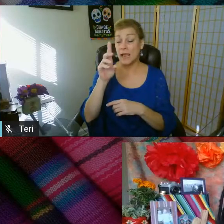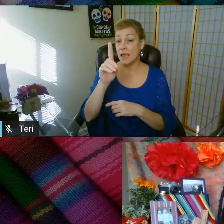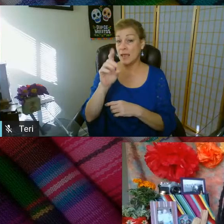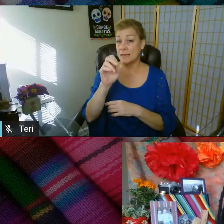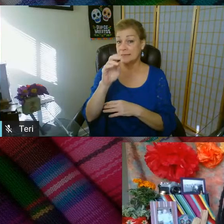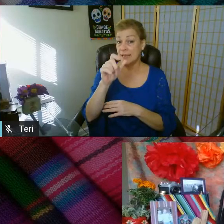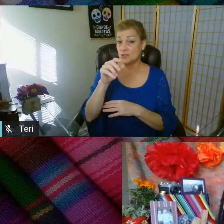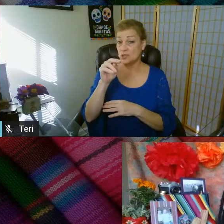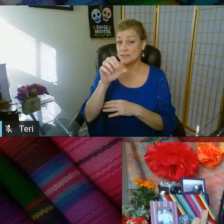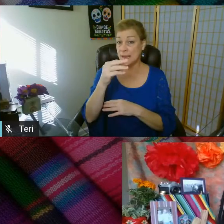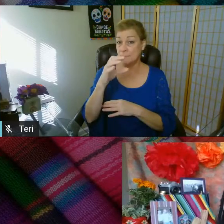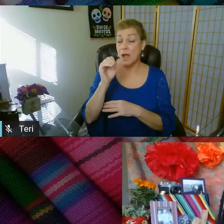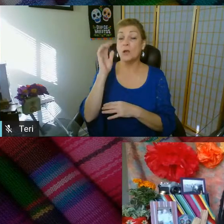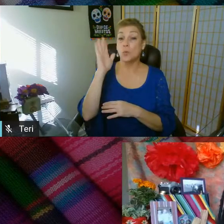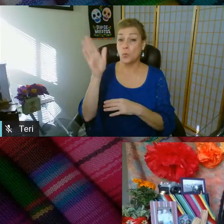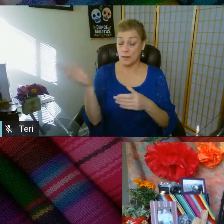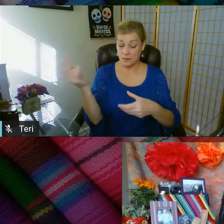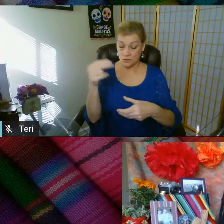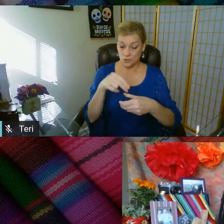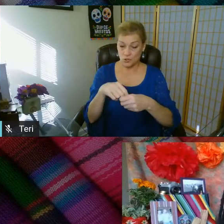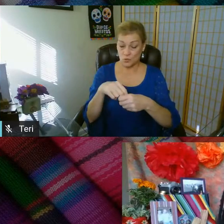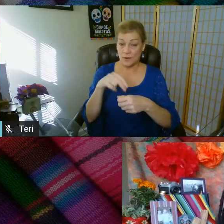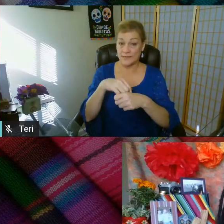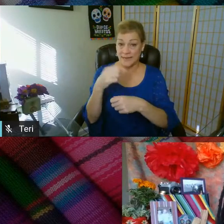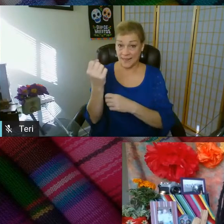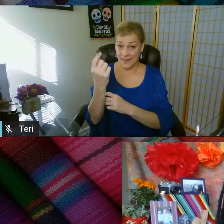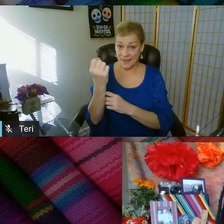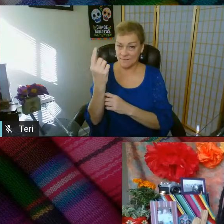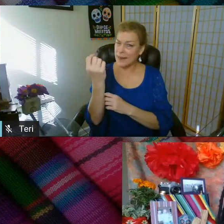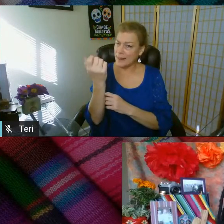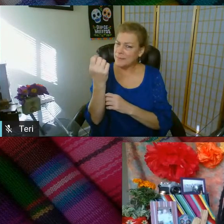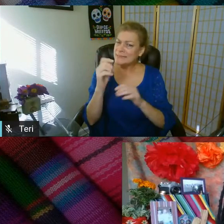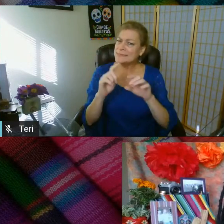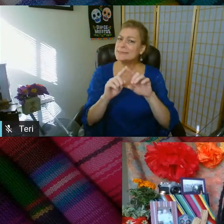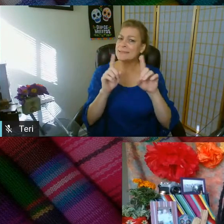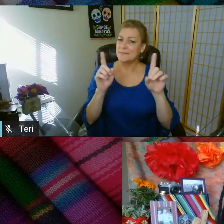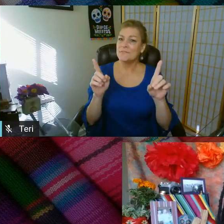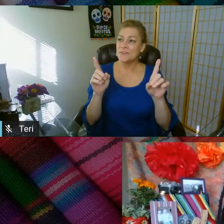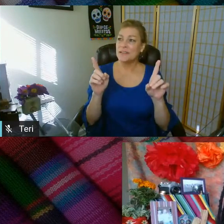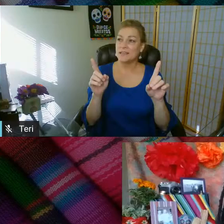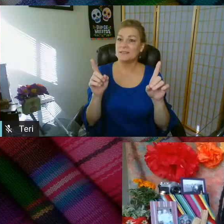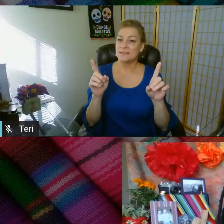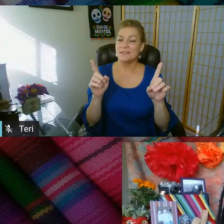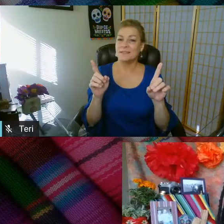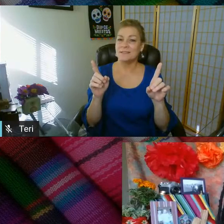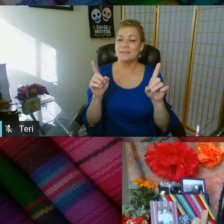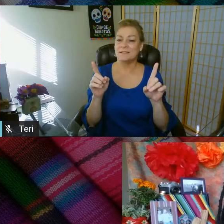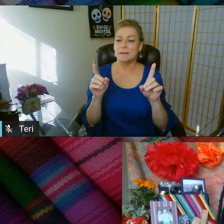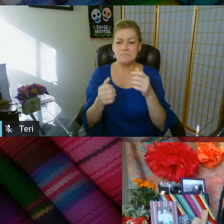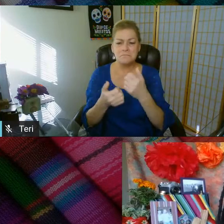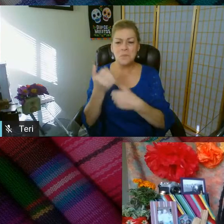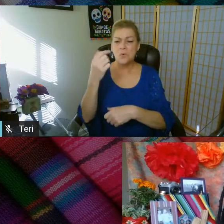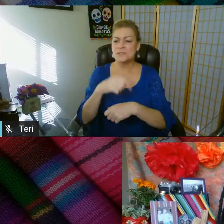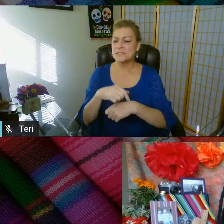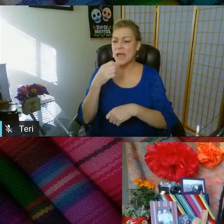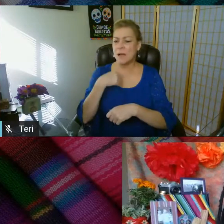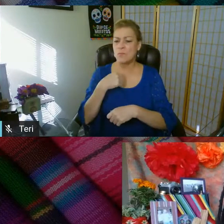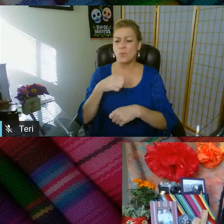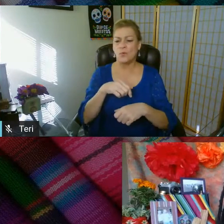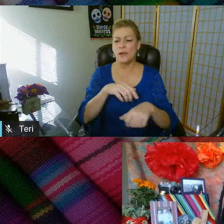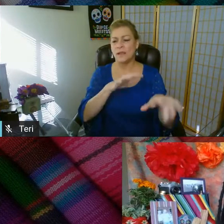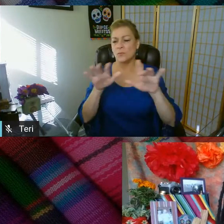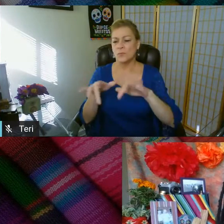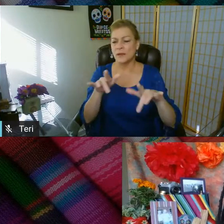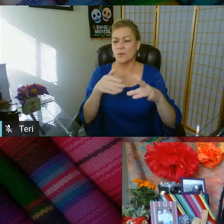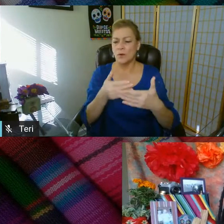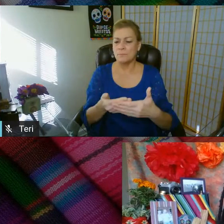me live at the 11 a.m. So it's a little different than we usually pre-record those 11 a.m. prayers, but Daniel